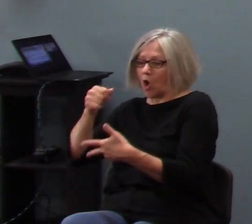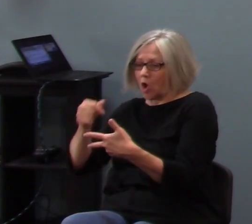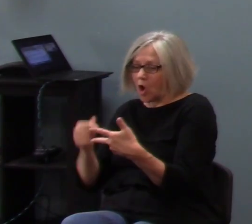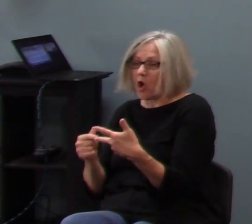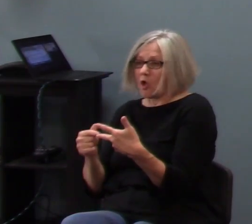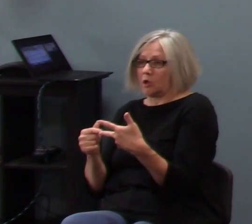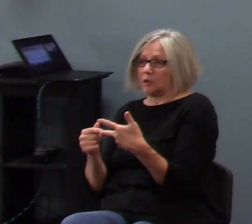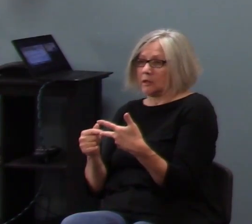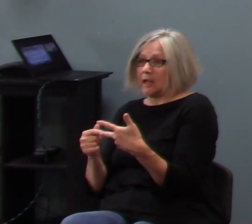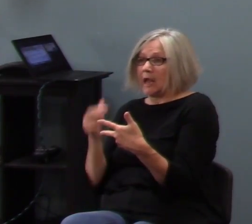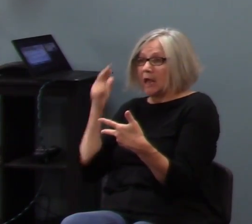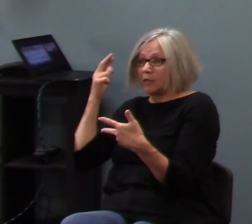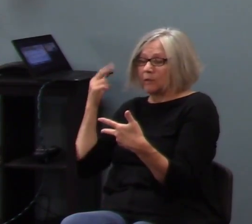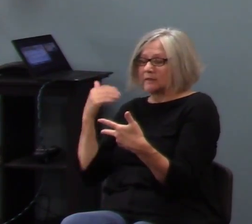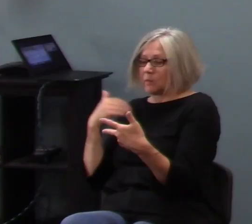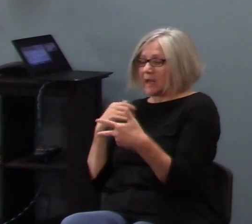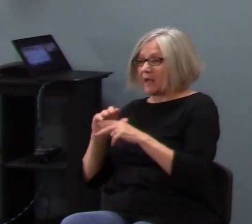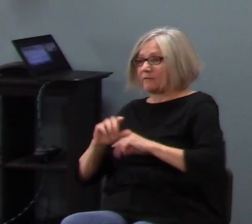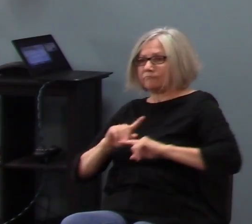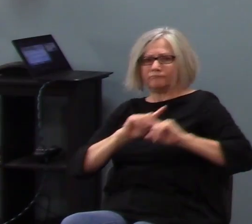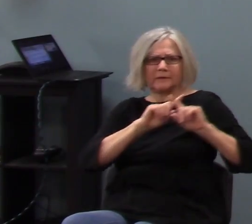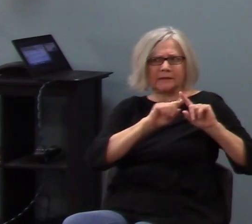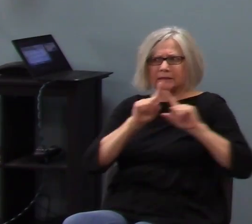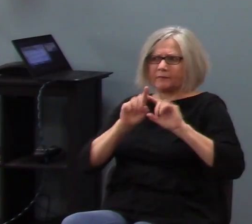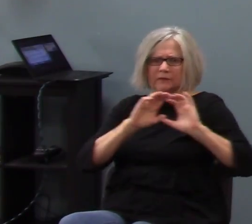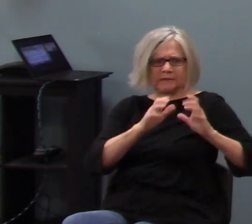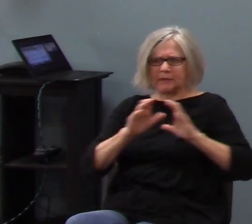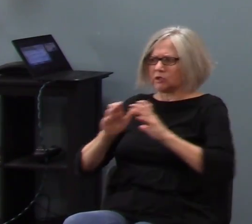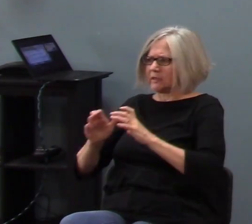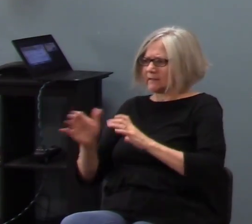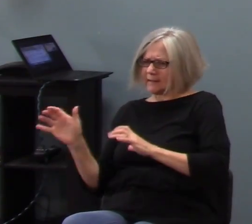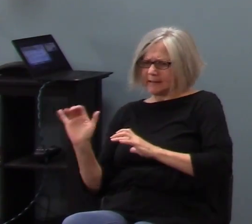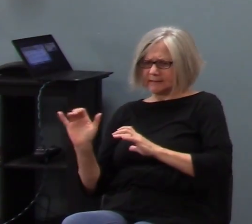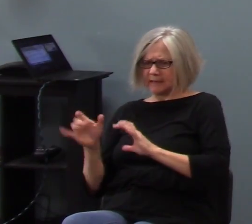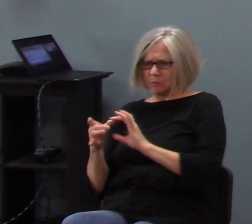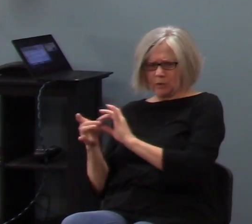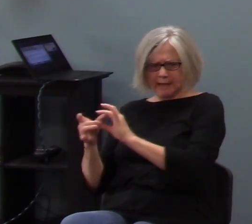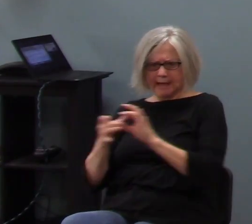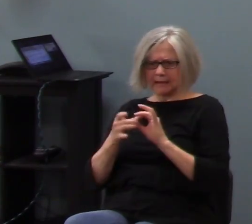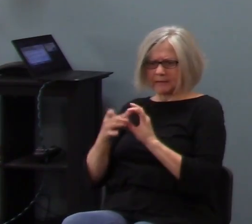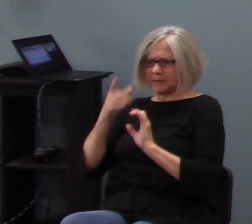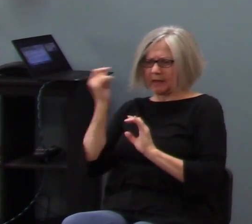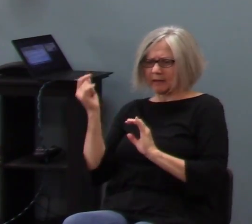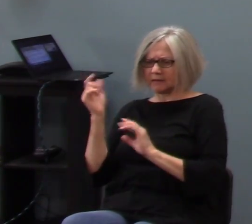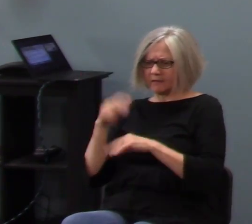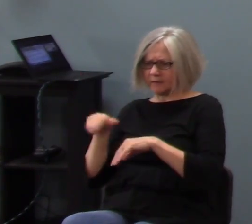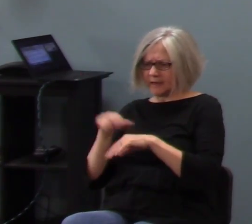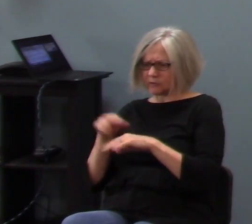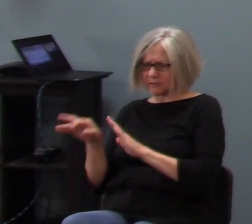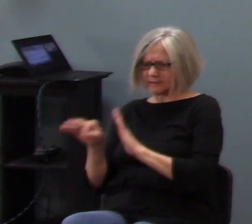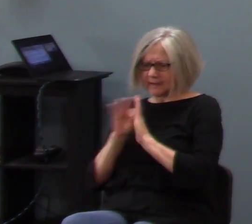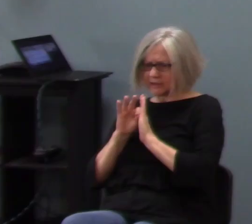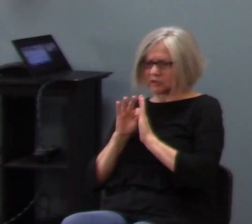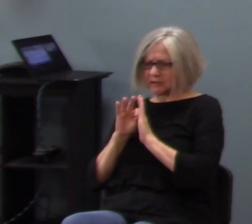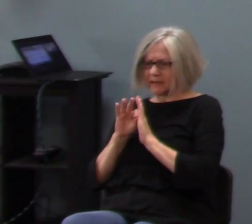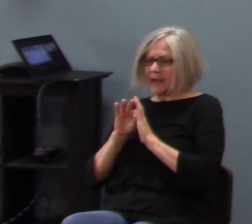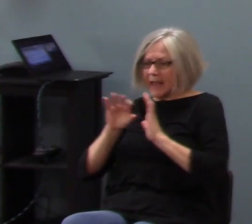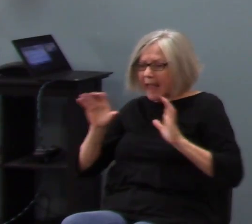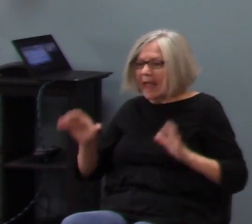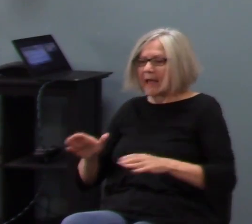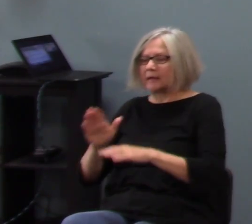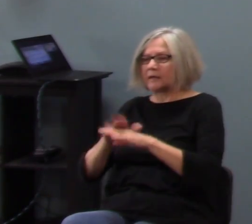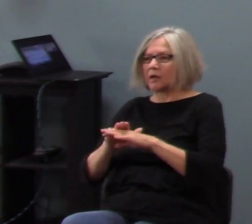then the reason that we have all the different species, and they all seem to be sort of related, is because of natural selection acting on random